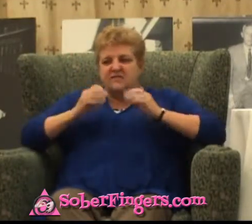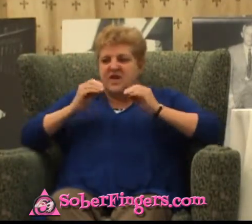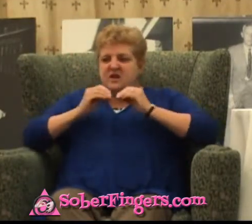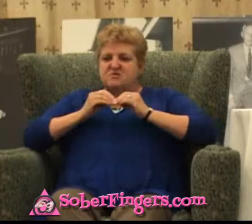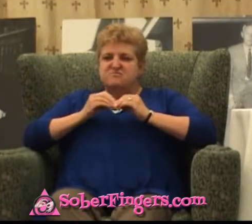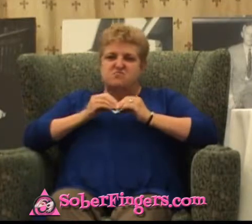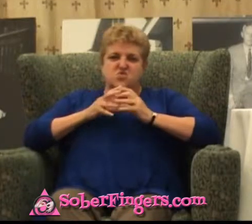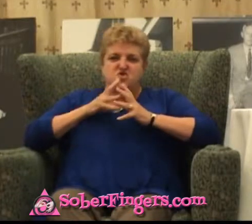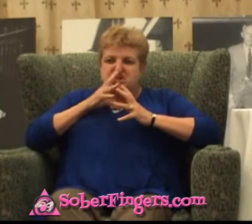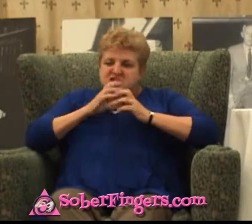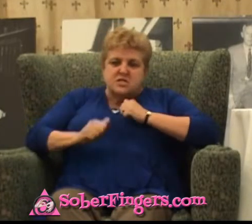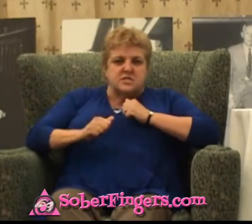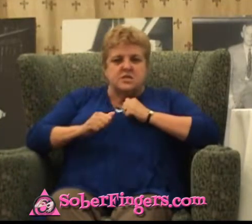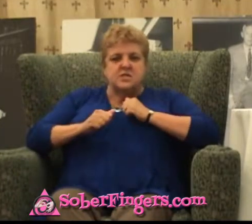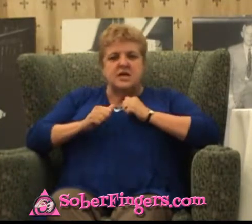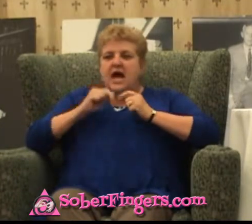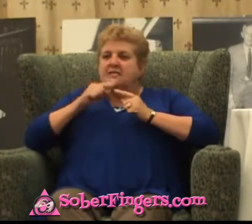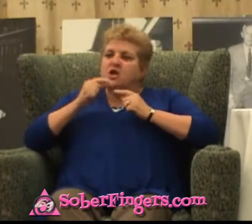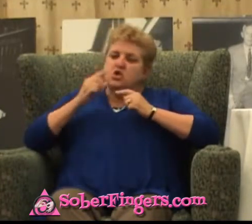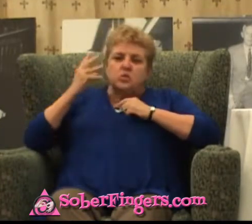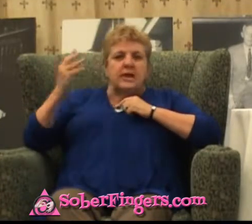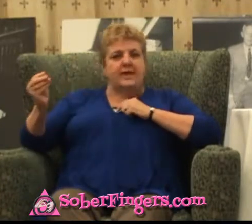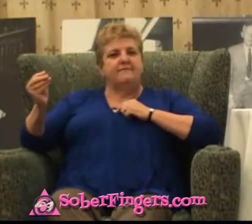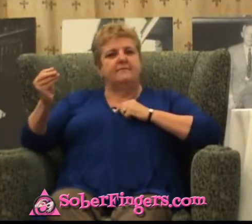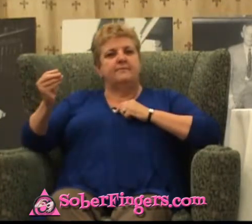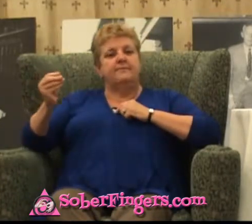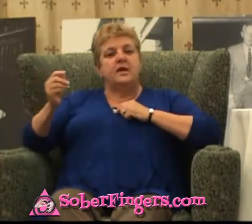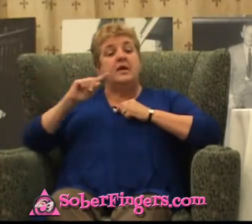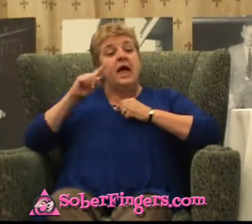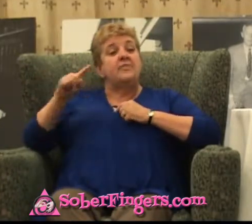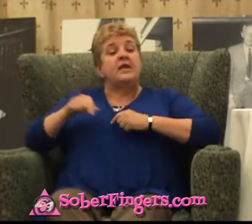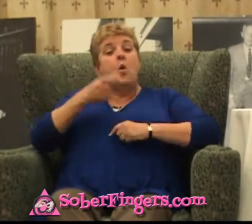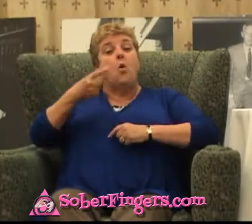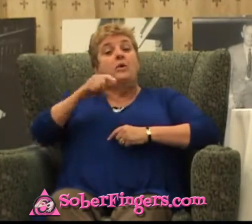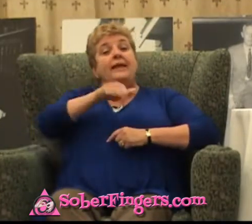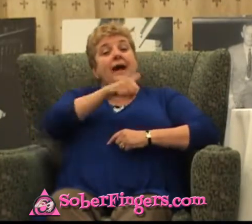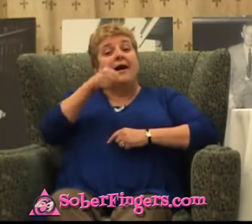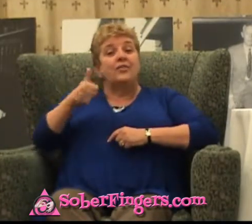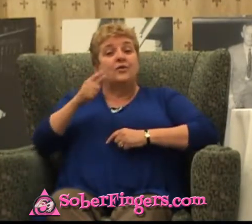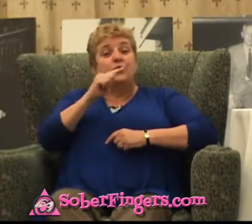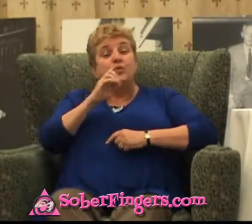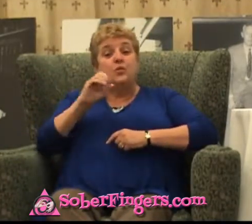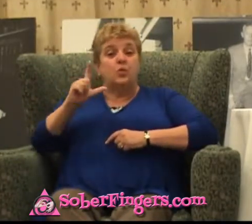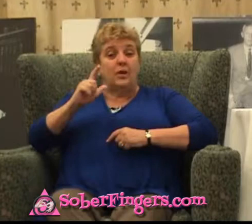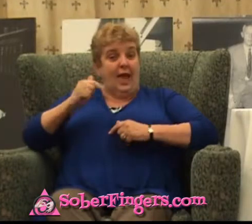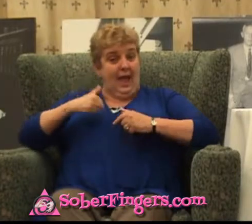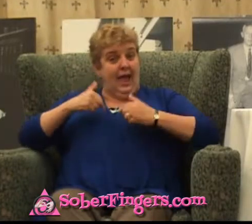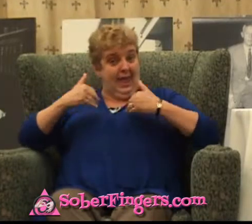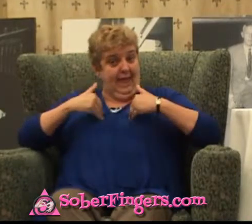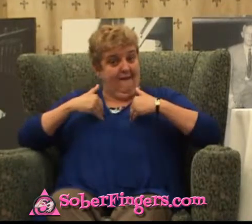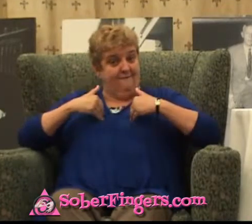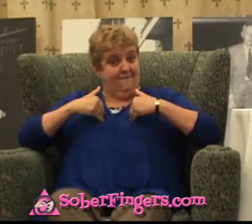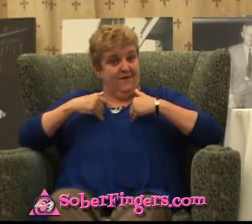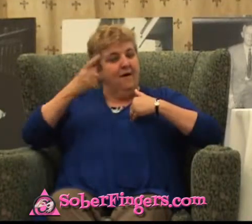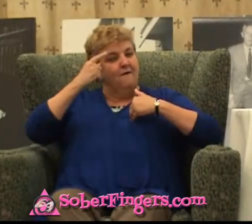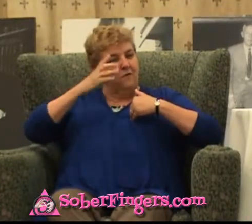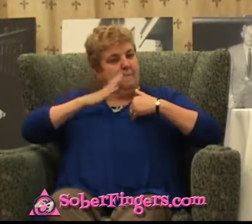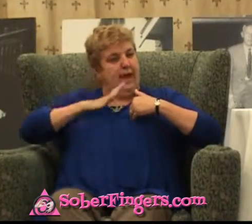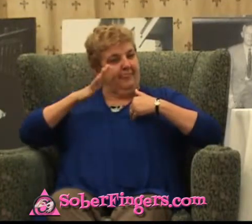my life. And the only other tool that I have in my toolkit for the kind of angst I feel